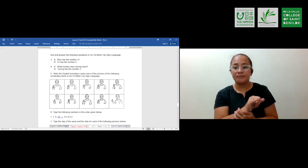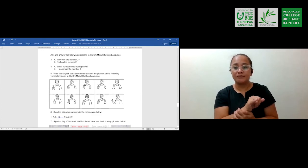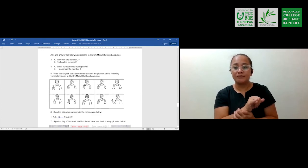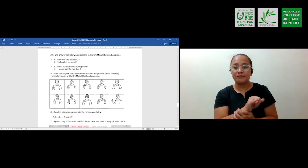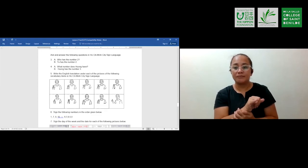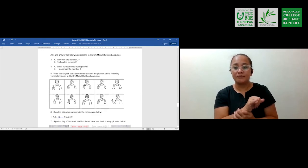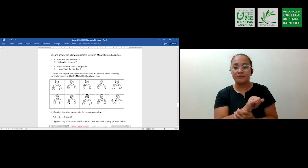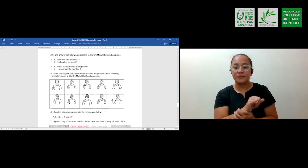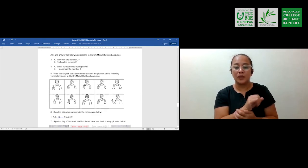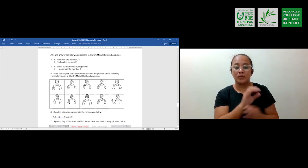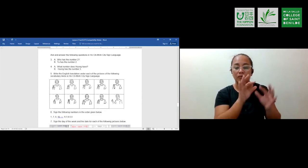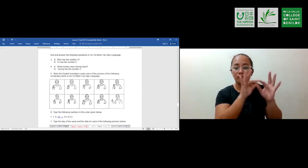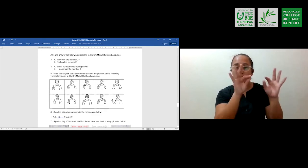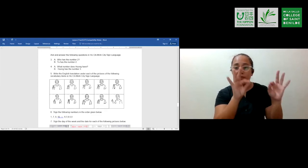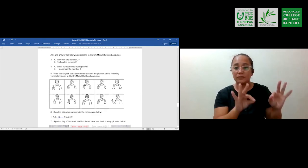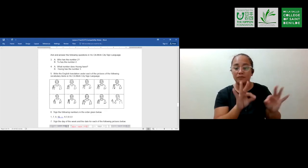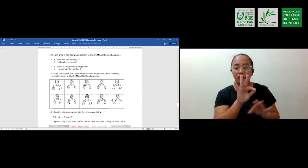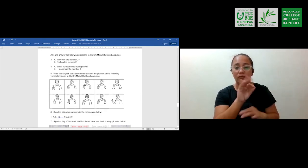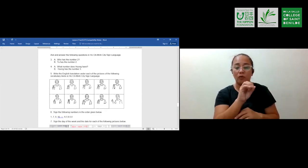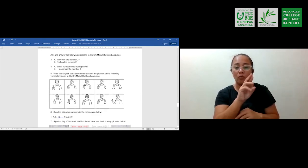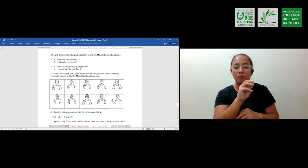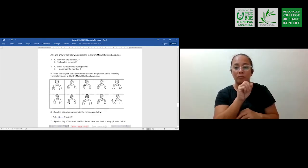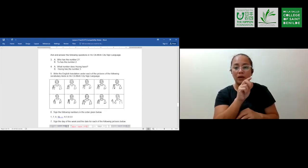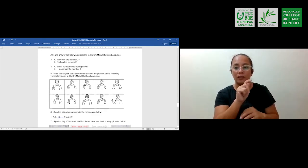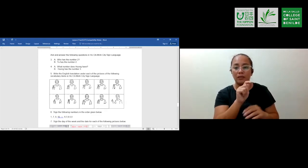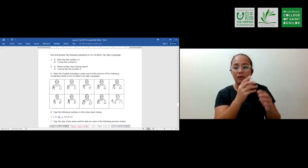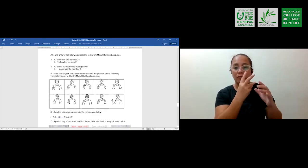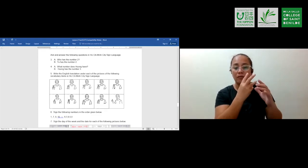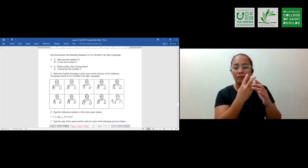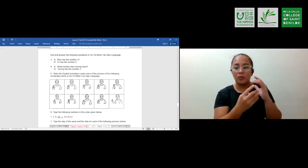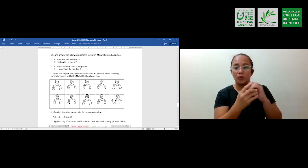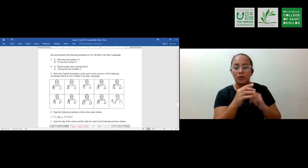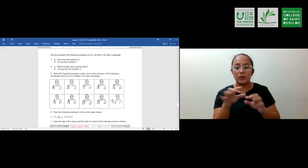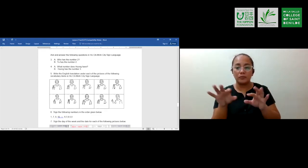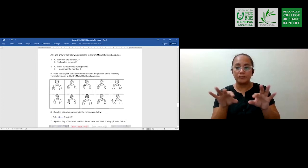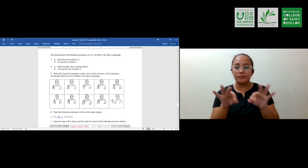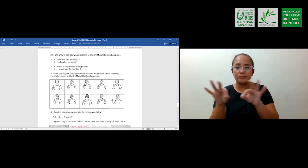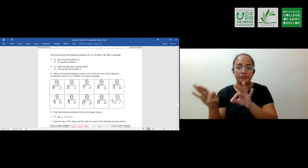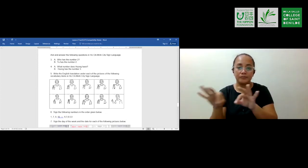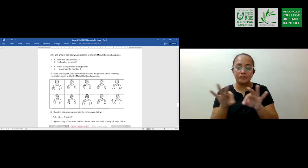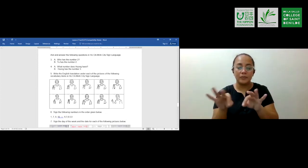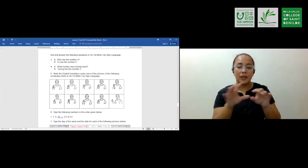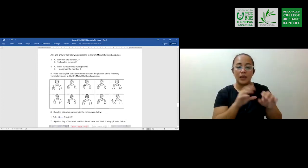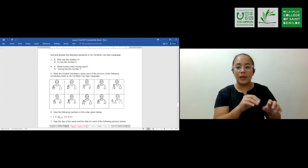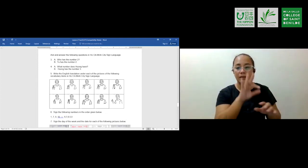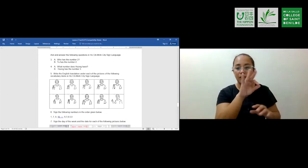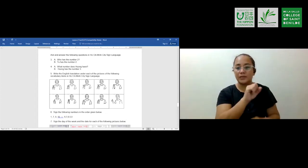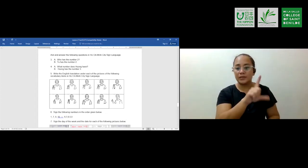format in both, for both Ho Chi Minh City Sign Language and Filipino Sign Language.